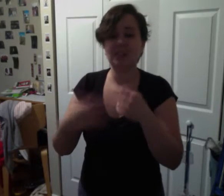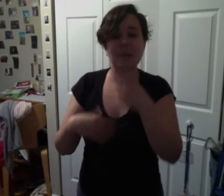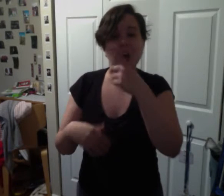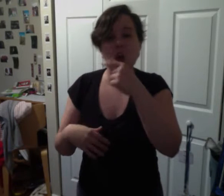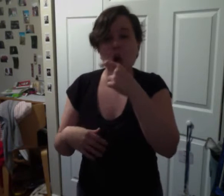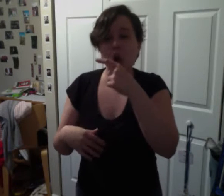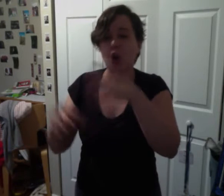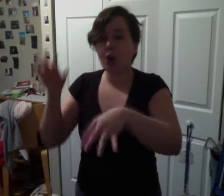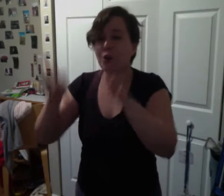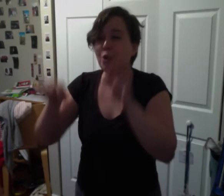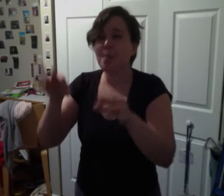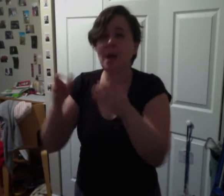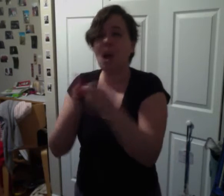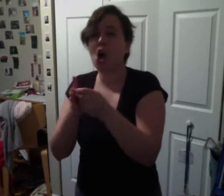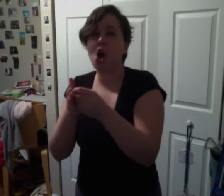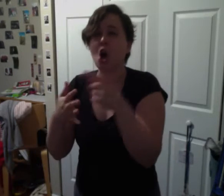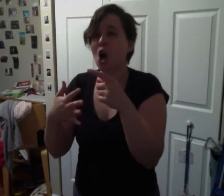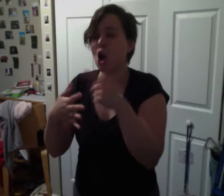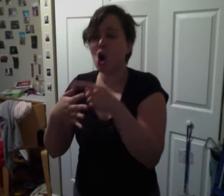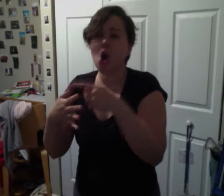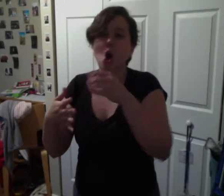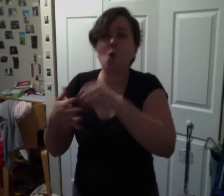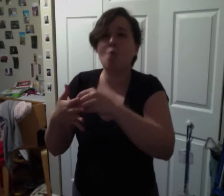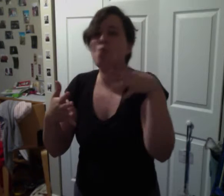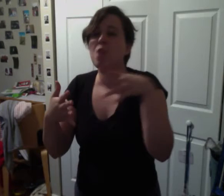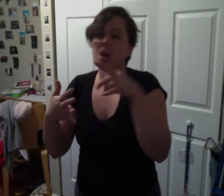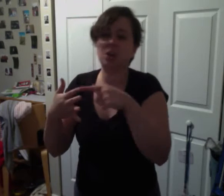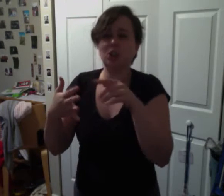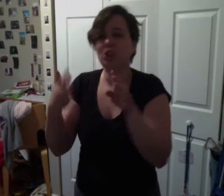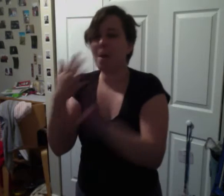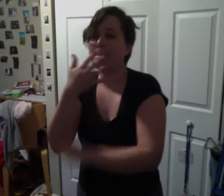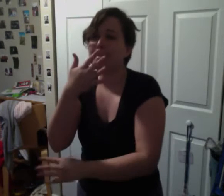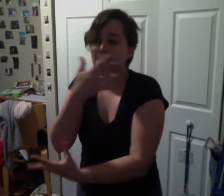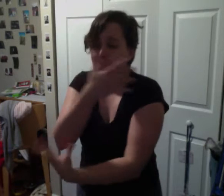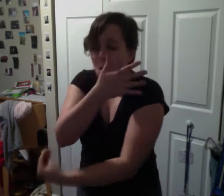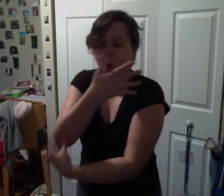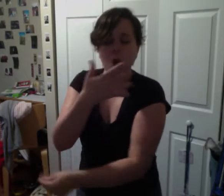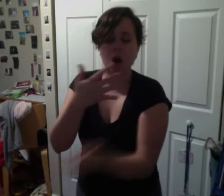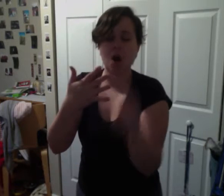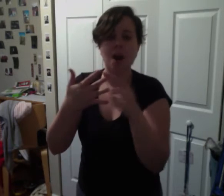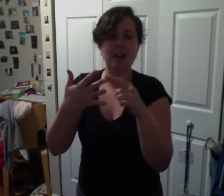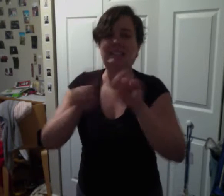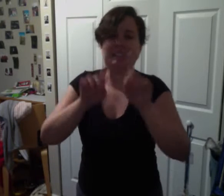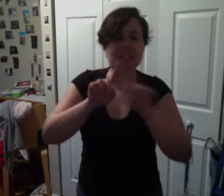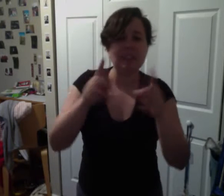different languages across the political spectrum, you have to think that maybe these guys are actually onto